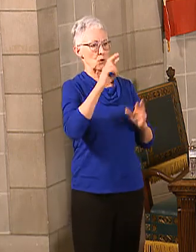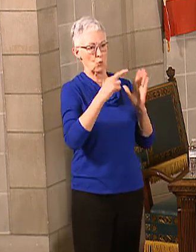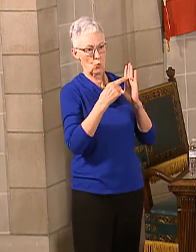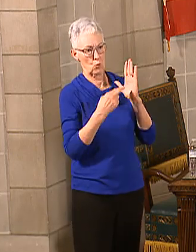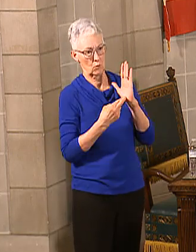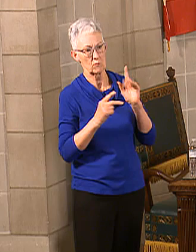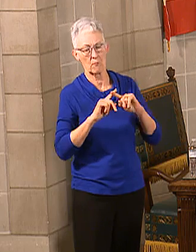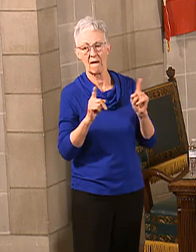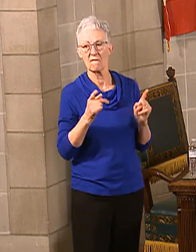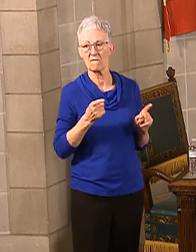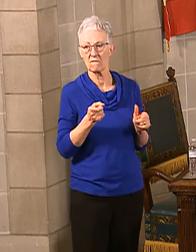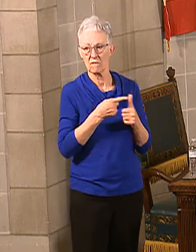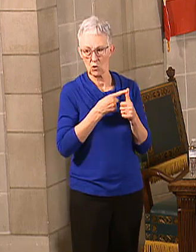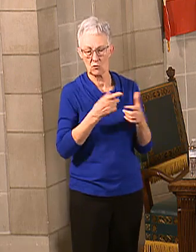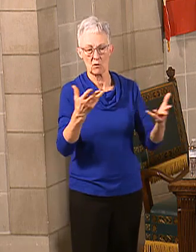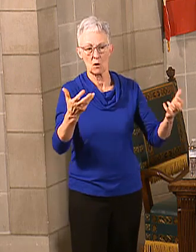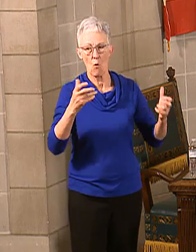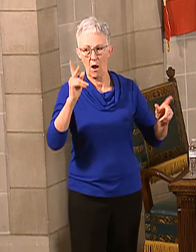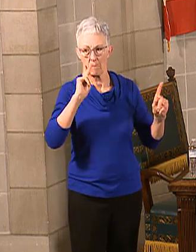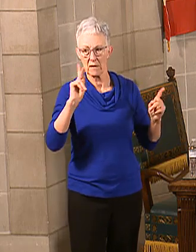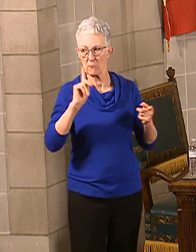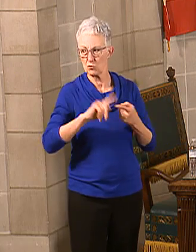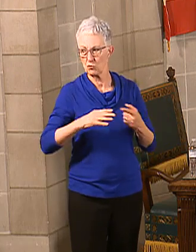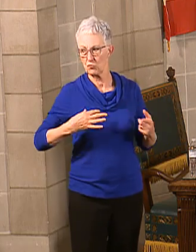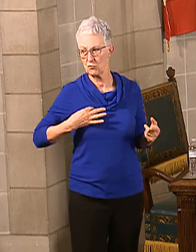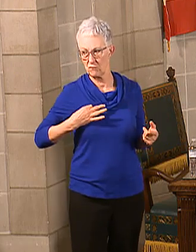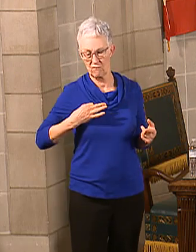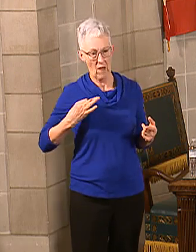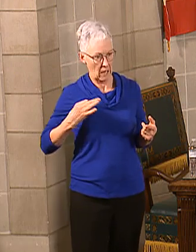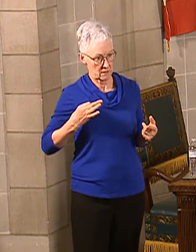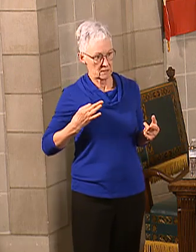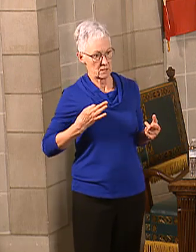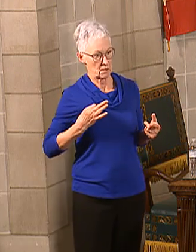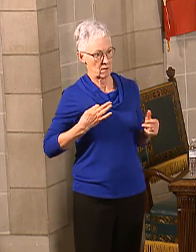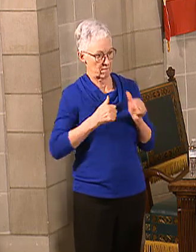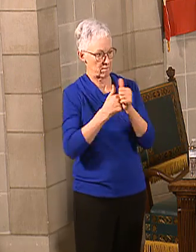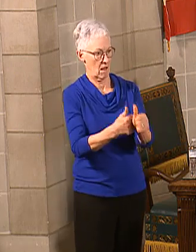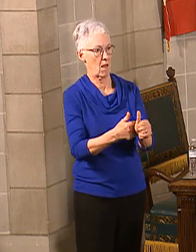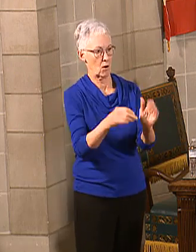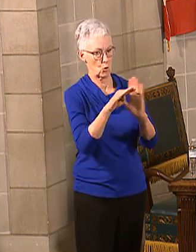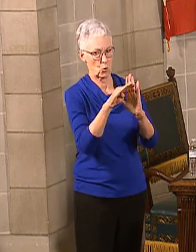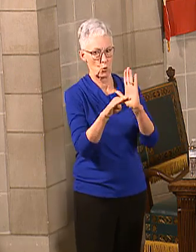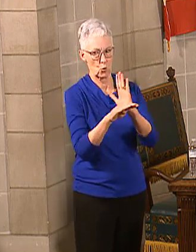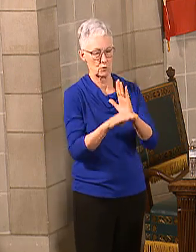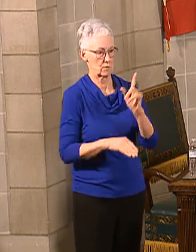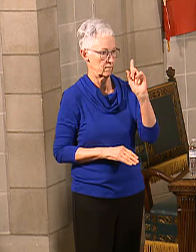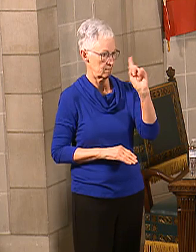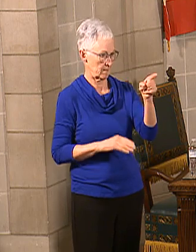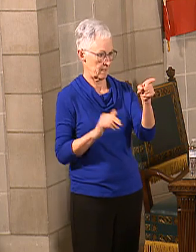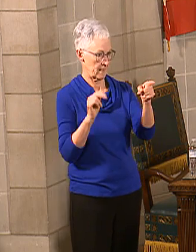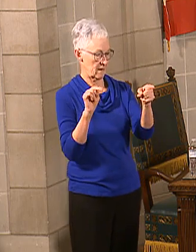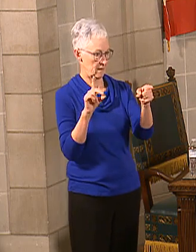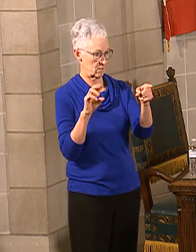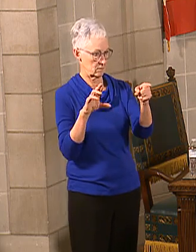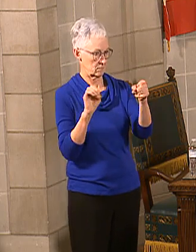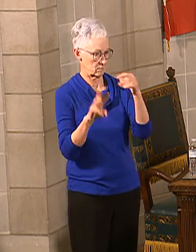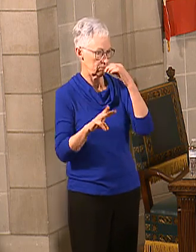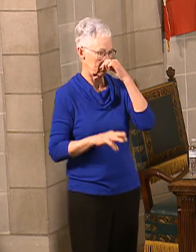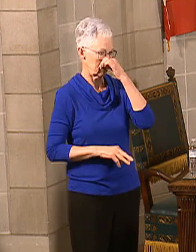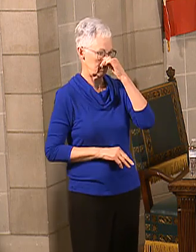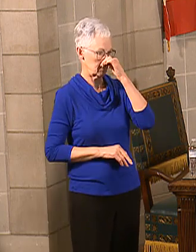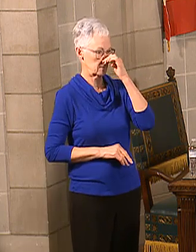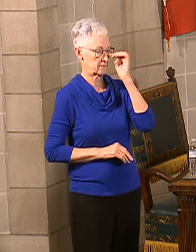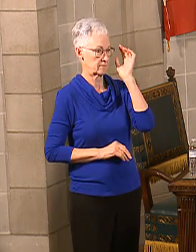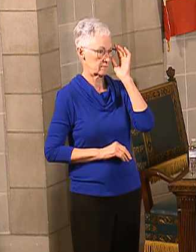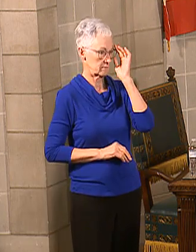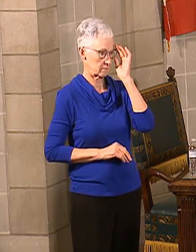that voluntary compliance from those big box stores. We have time for a final question. One more question. Yeah, Andrew. You have the directive